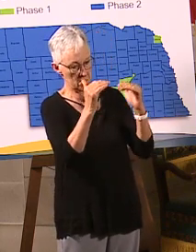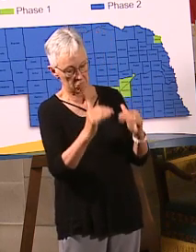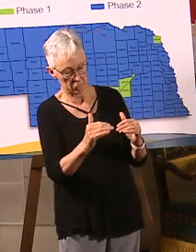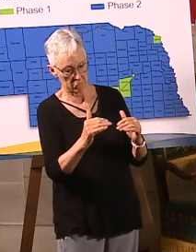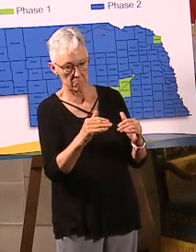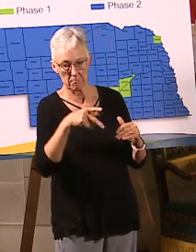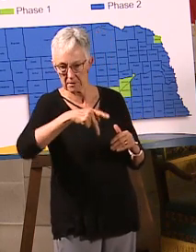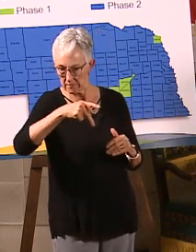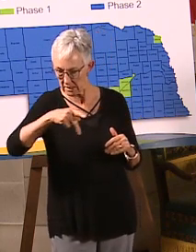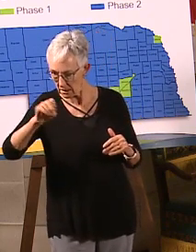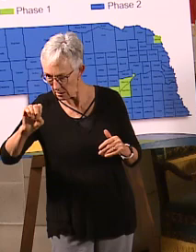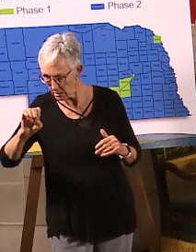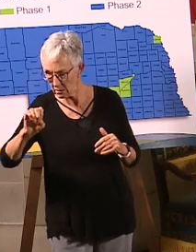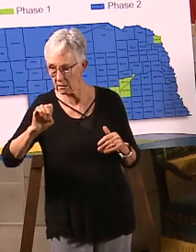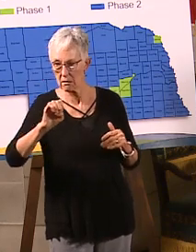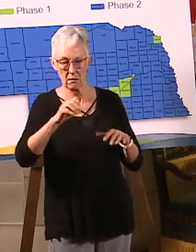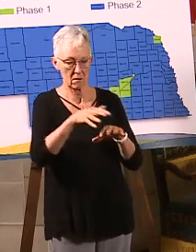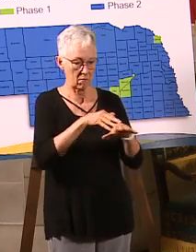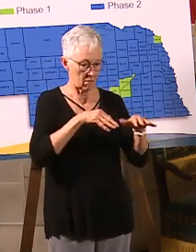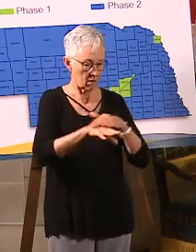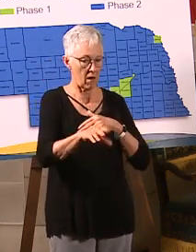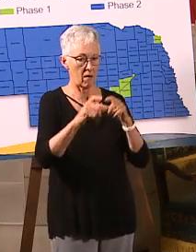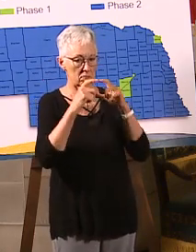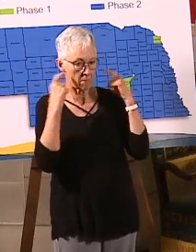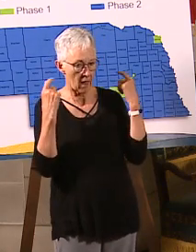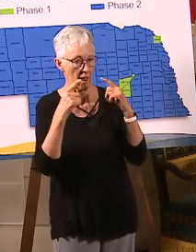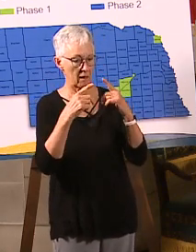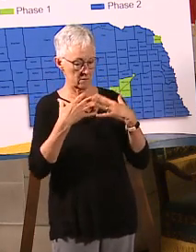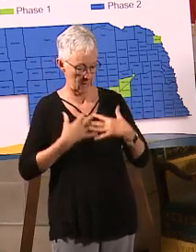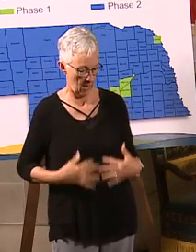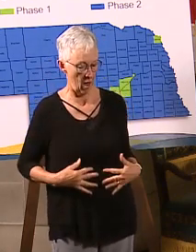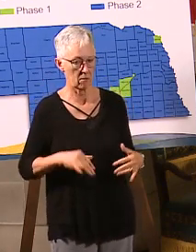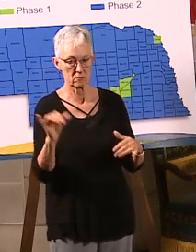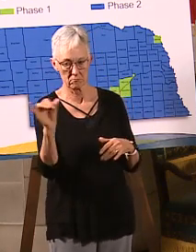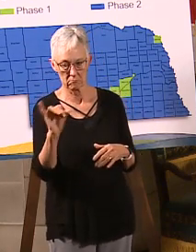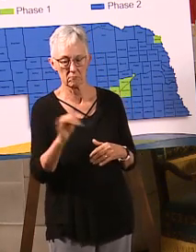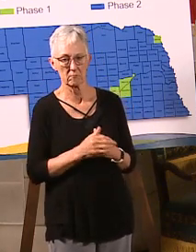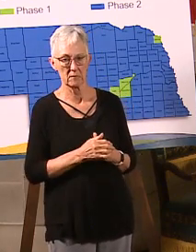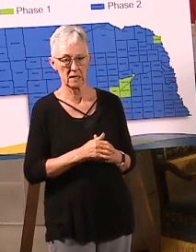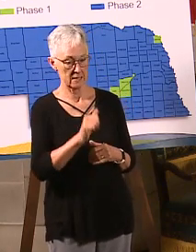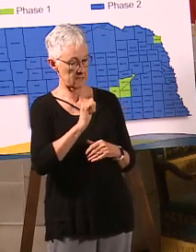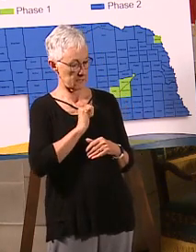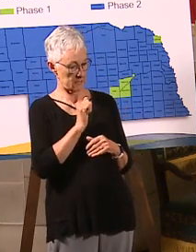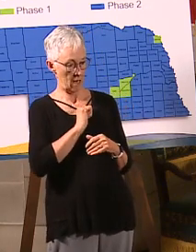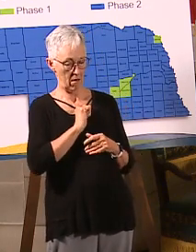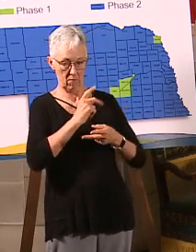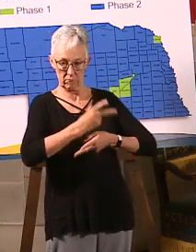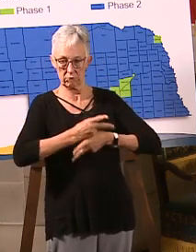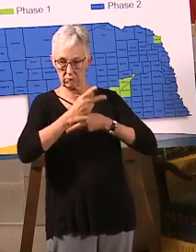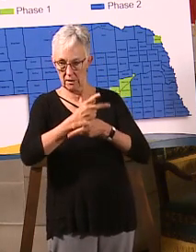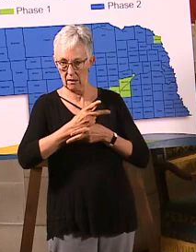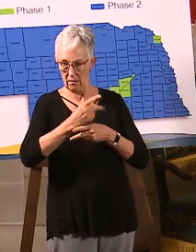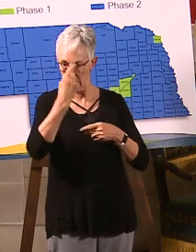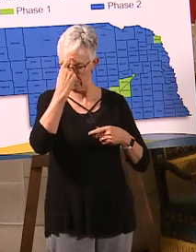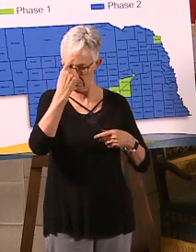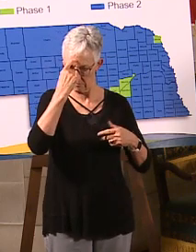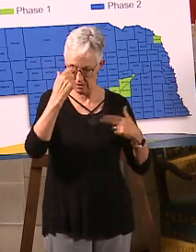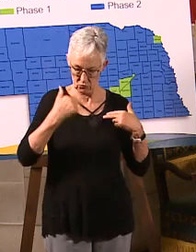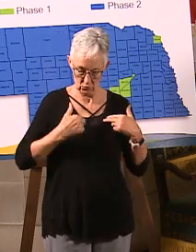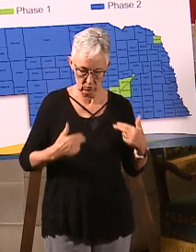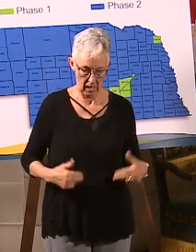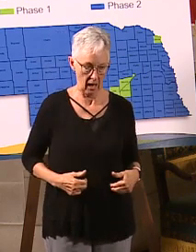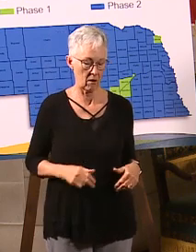equipment, which I'm sure everybody's heard about. Really important things like self-care and mental health, contact tracing, which is a real big